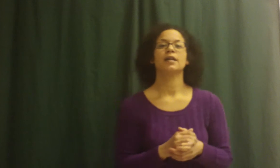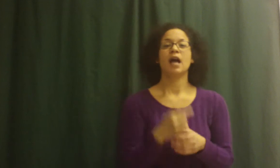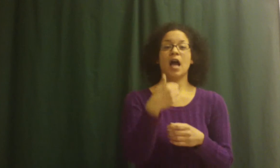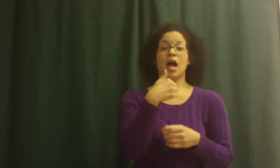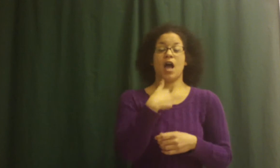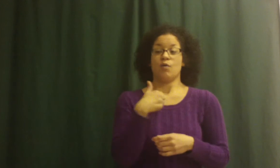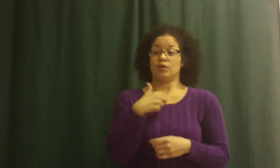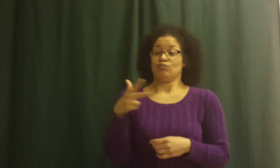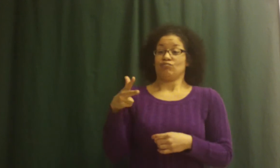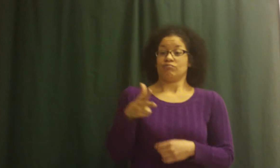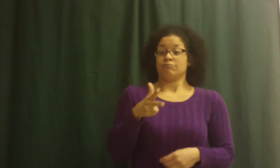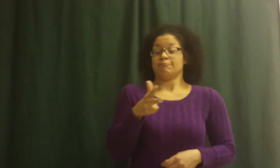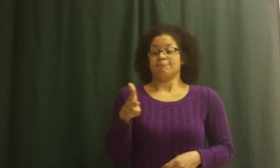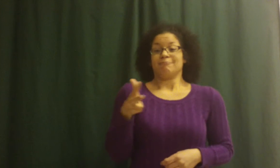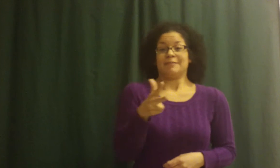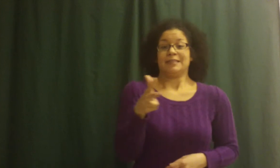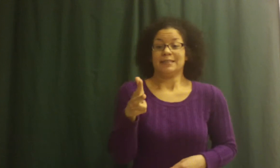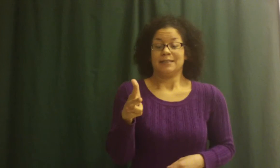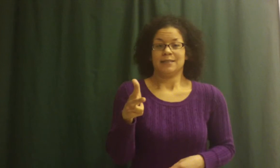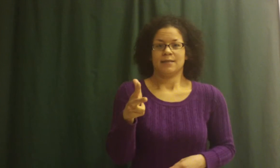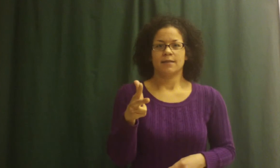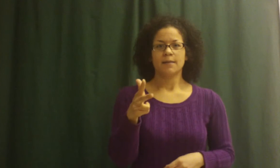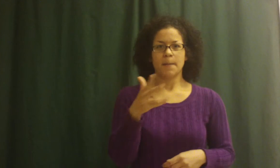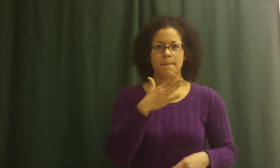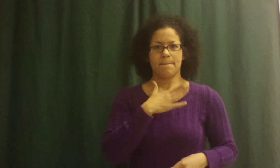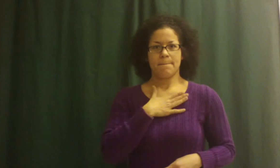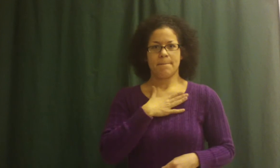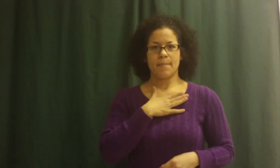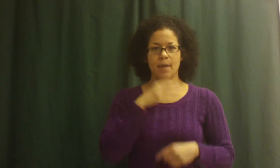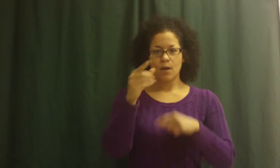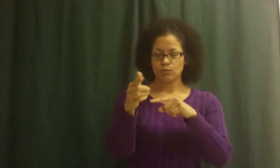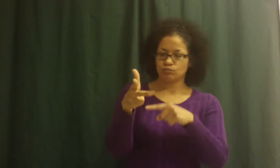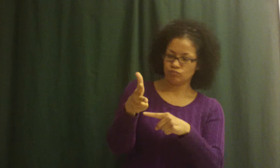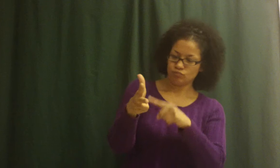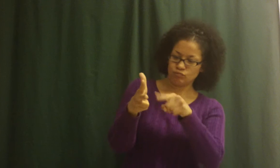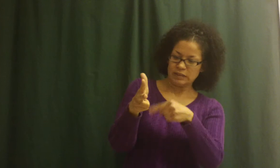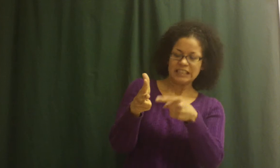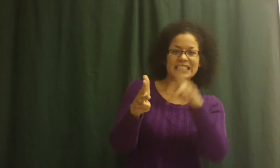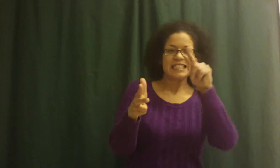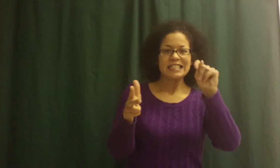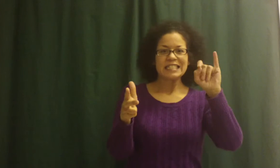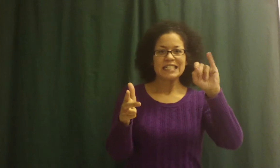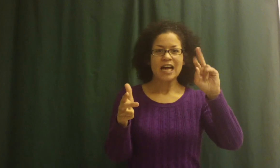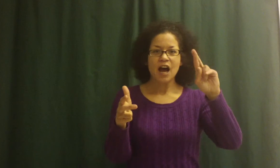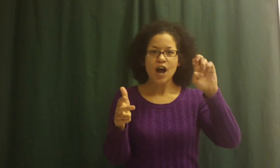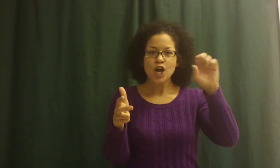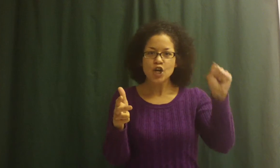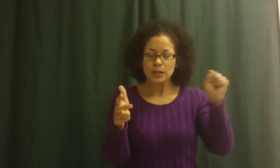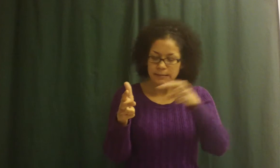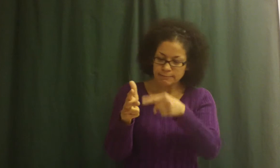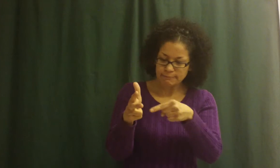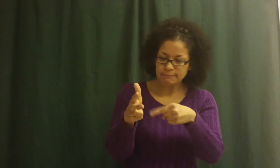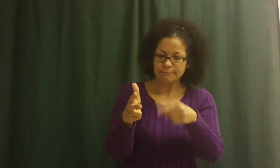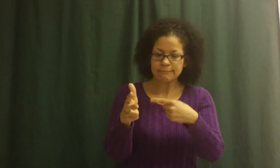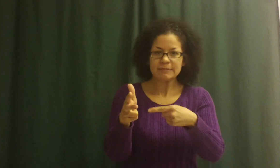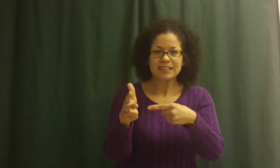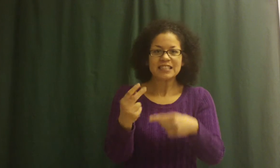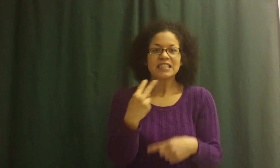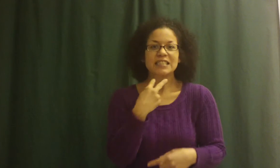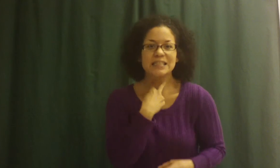stuck in it, and I couldn't get out. He had to come out and re-shovel the driveway. He wasn't very happy with